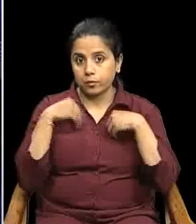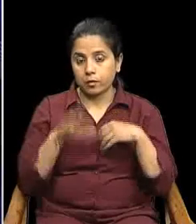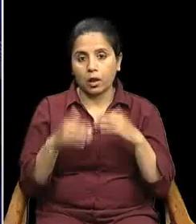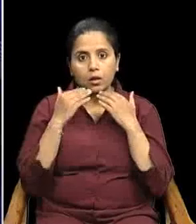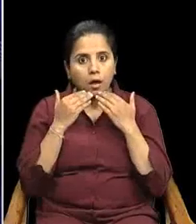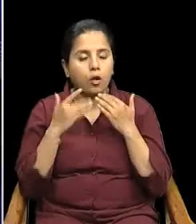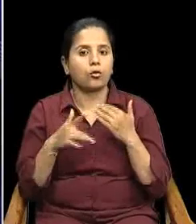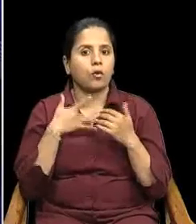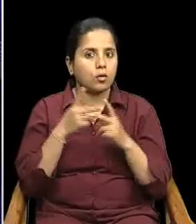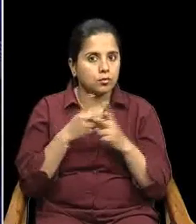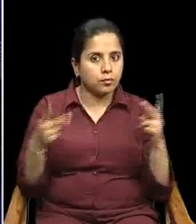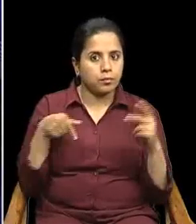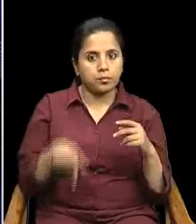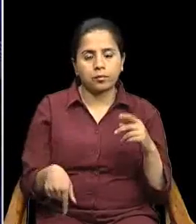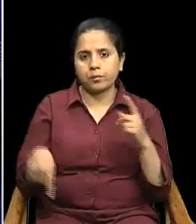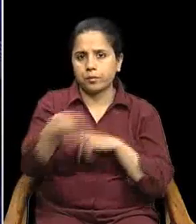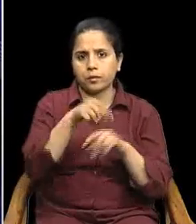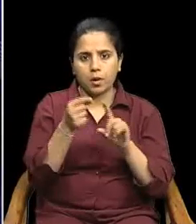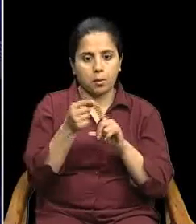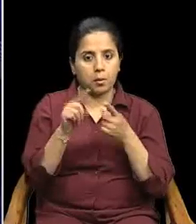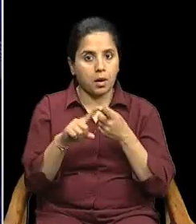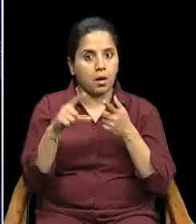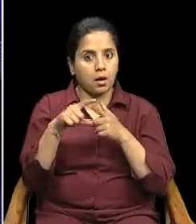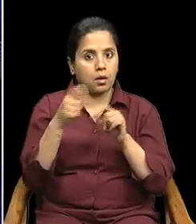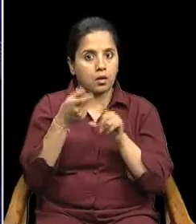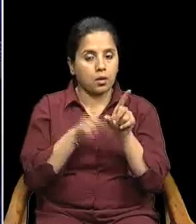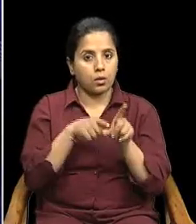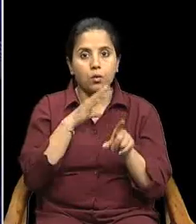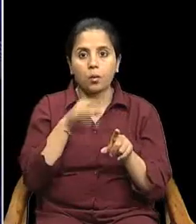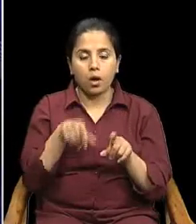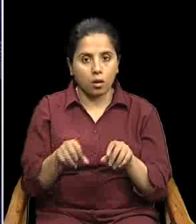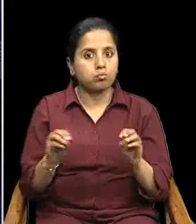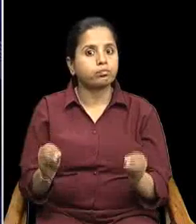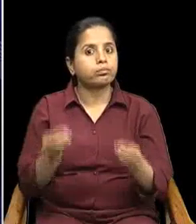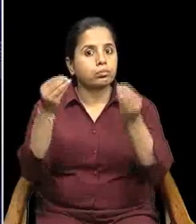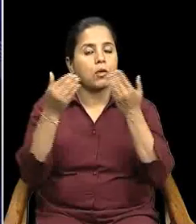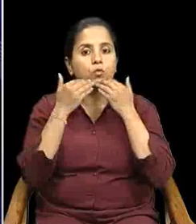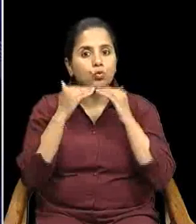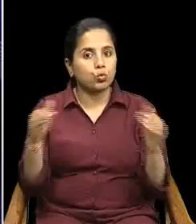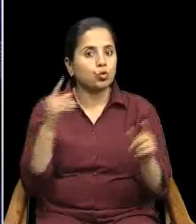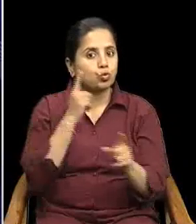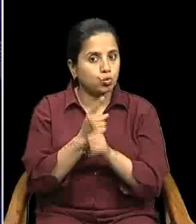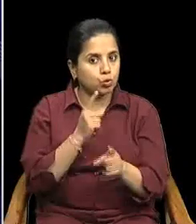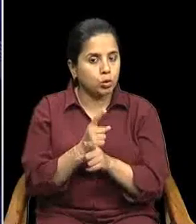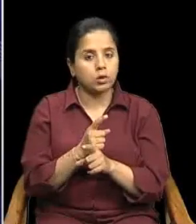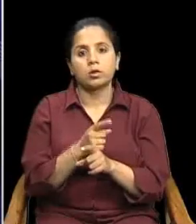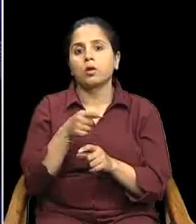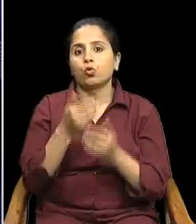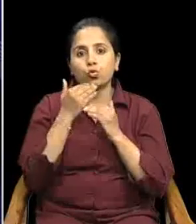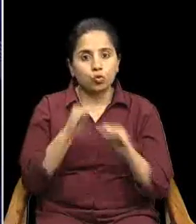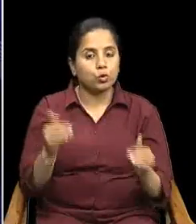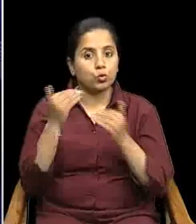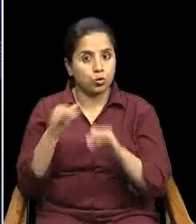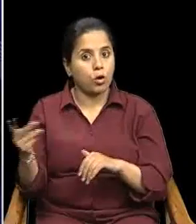gratitude as a pedagogy can actually enhance the student-teacher and